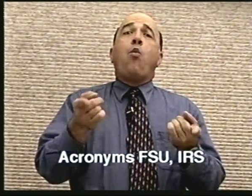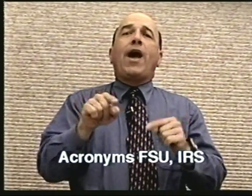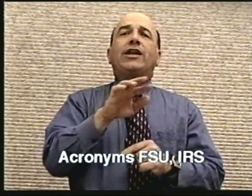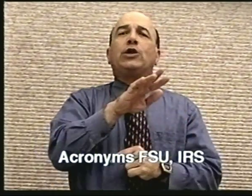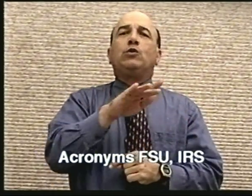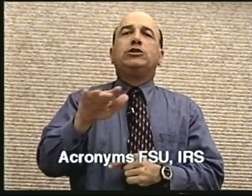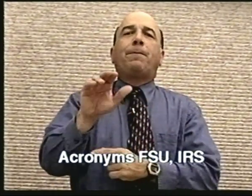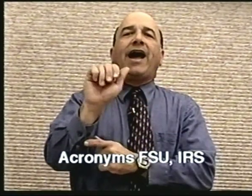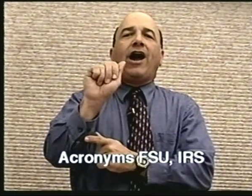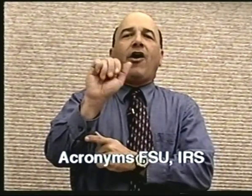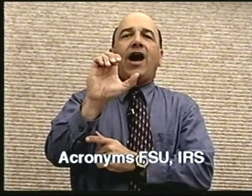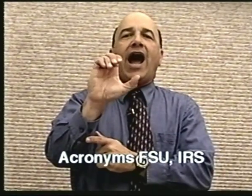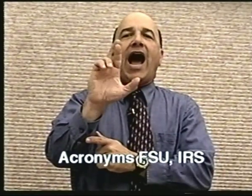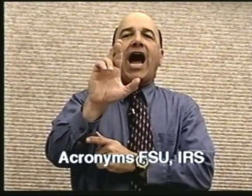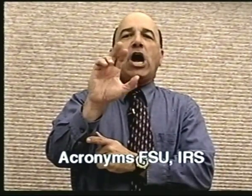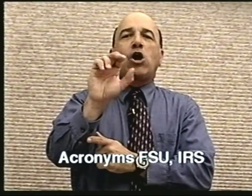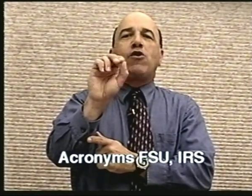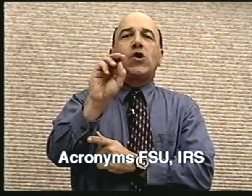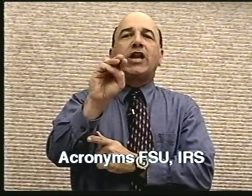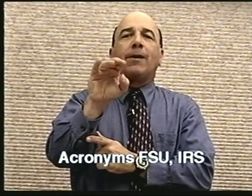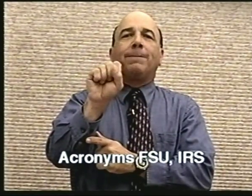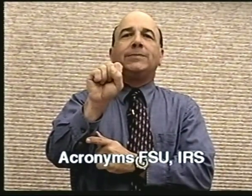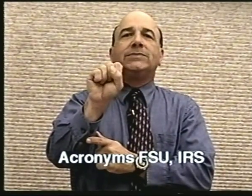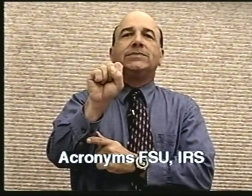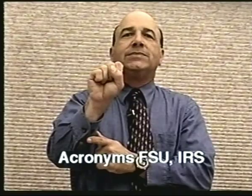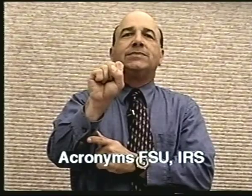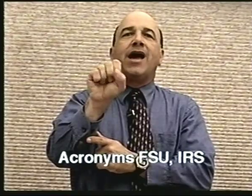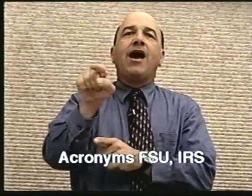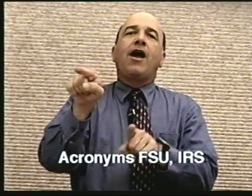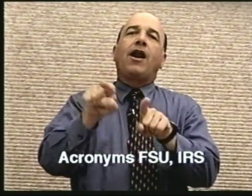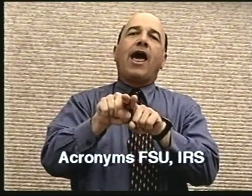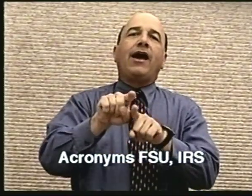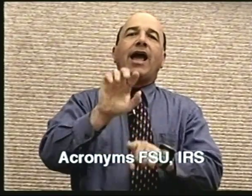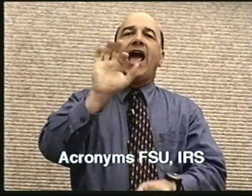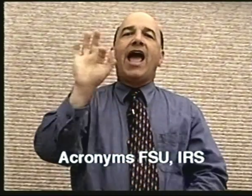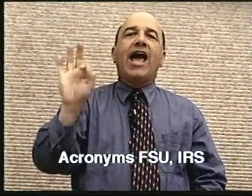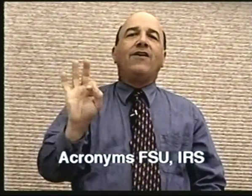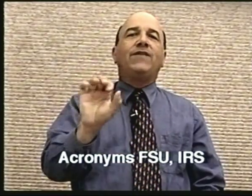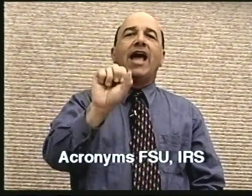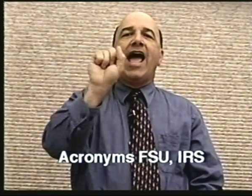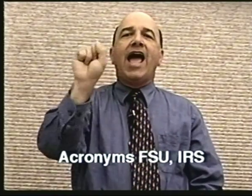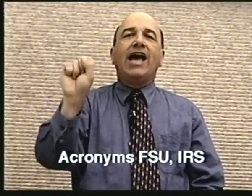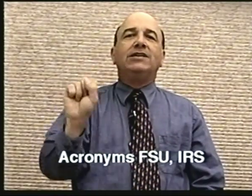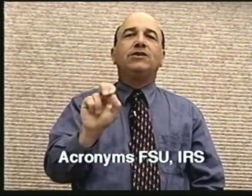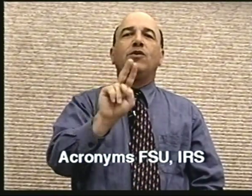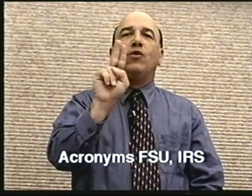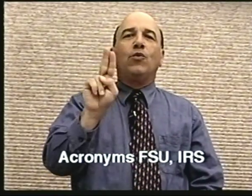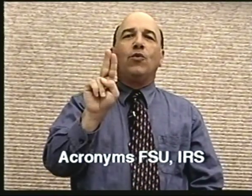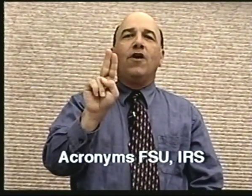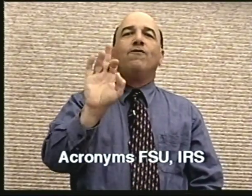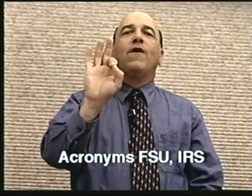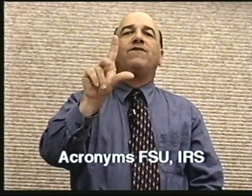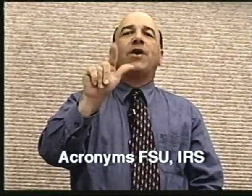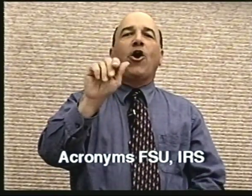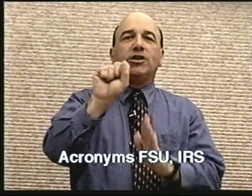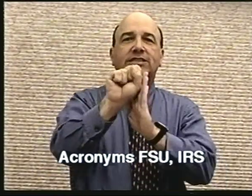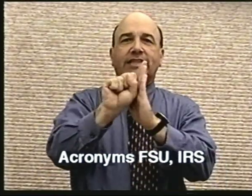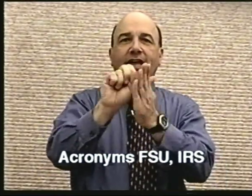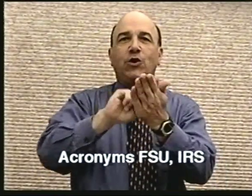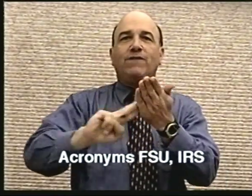When you spell acronym like FSU for Florida State